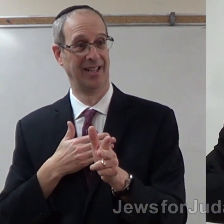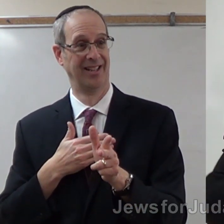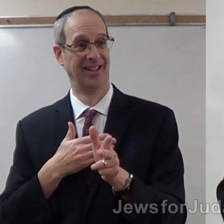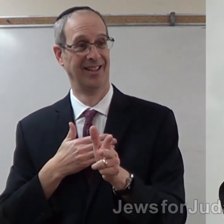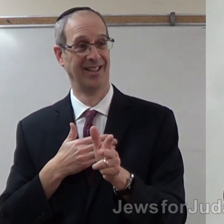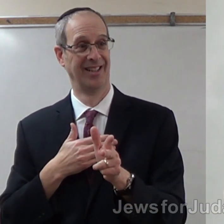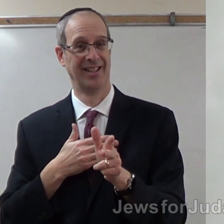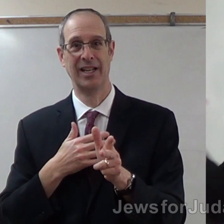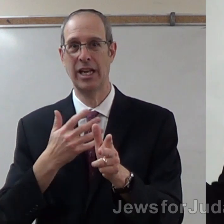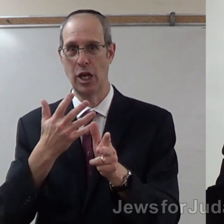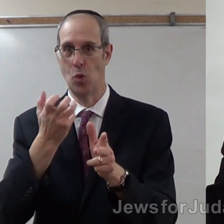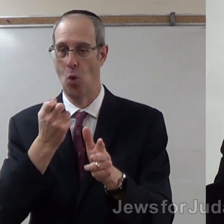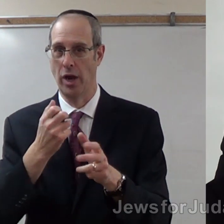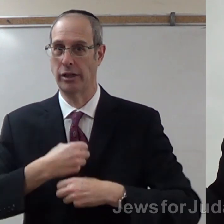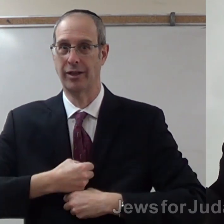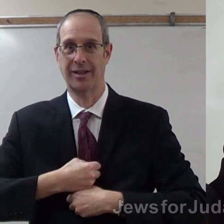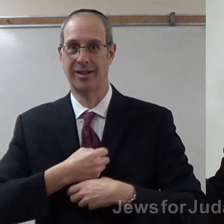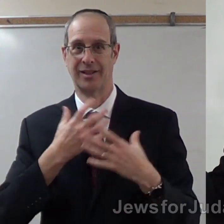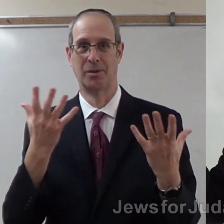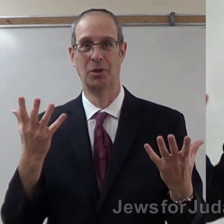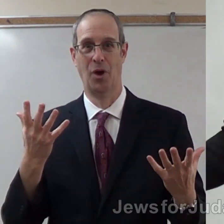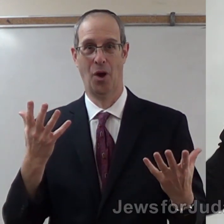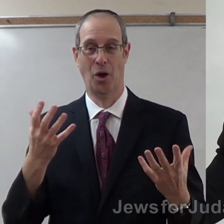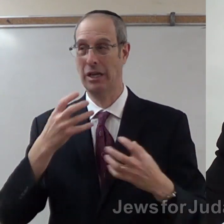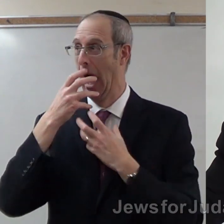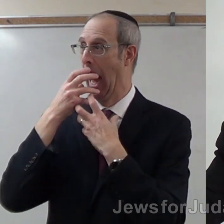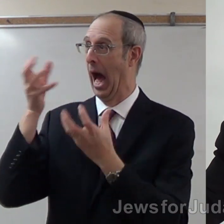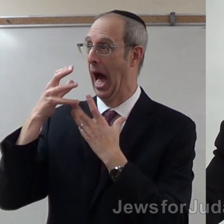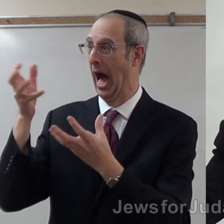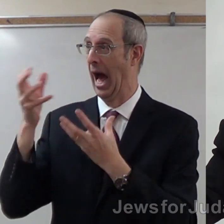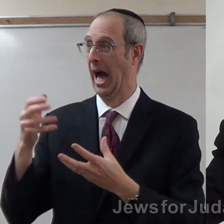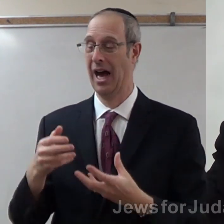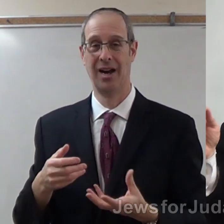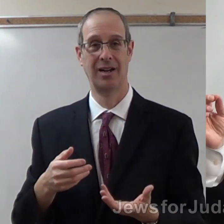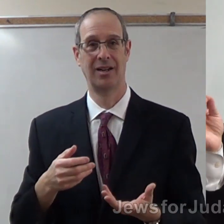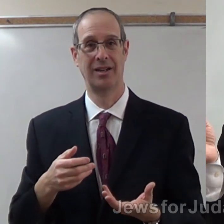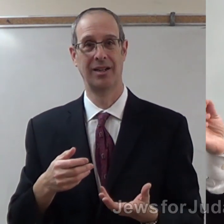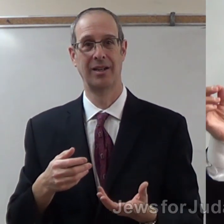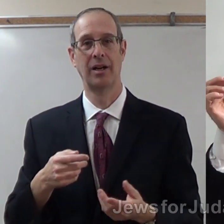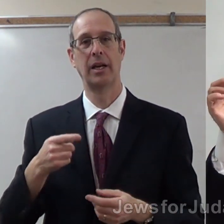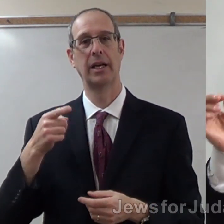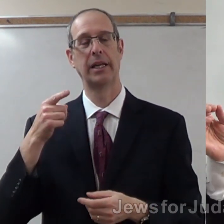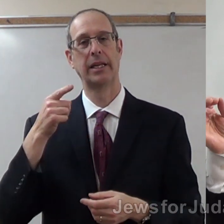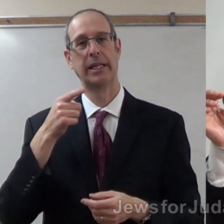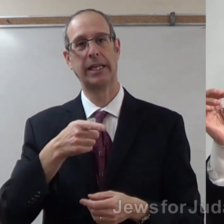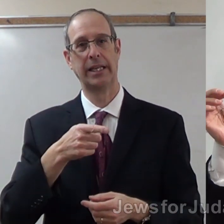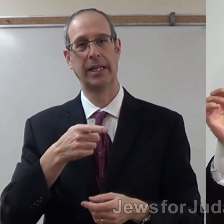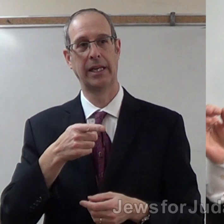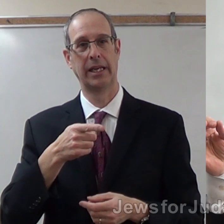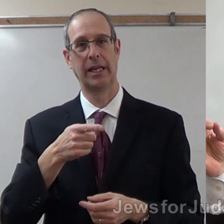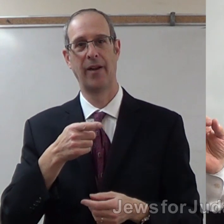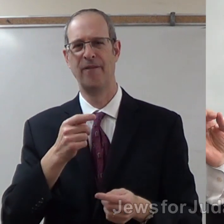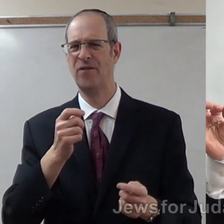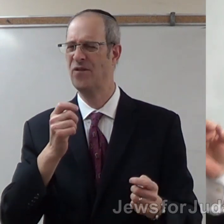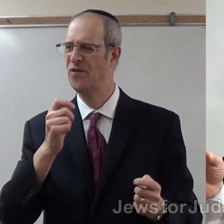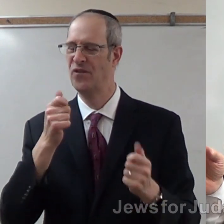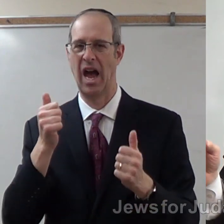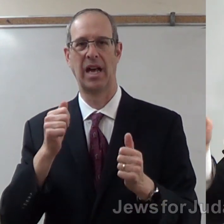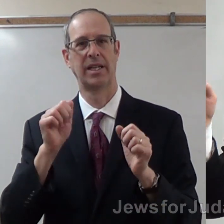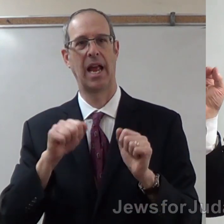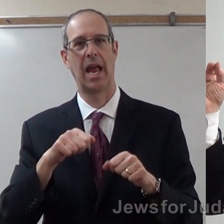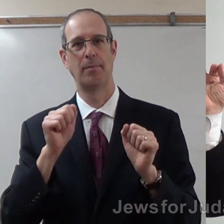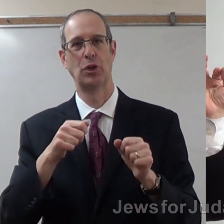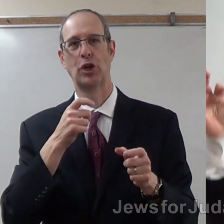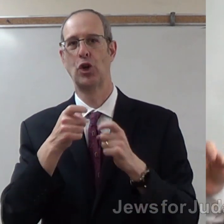He was going to explode. He was going to scream at this person. He was very quickly